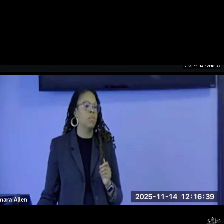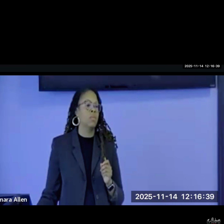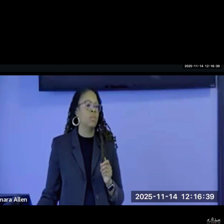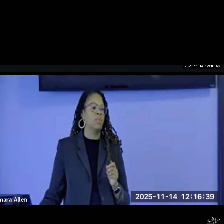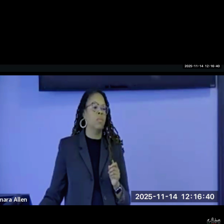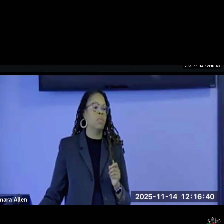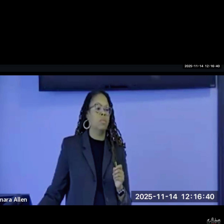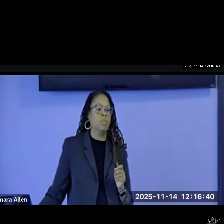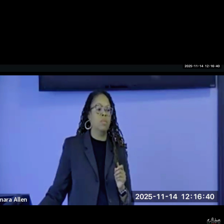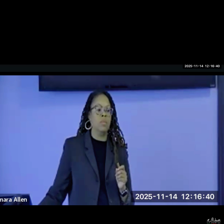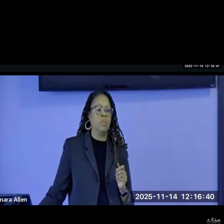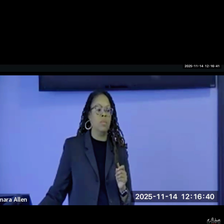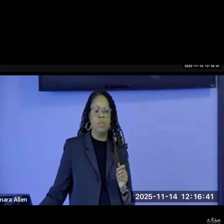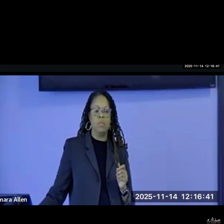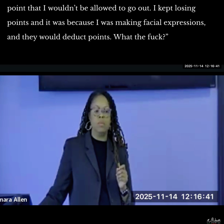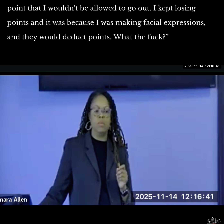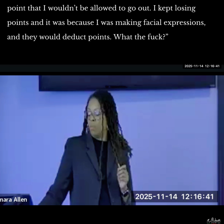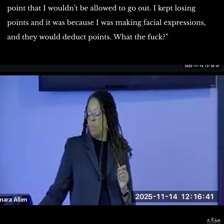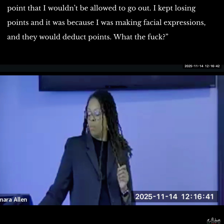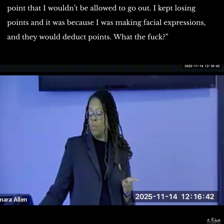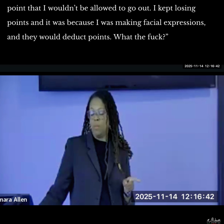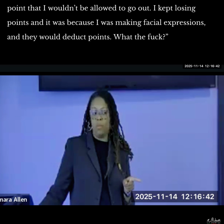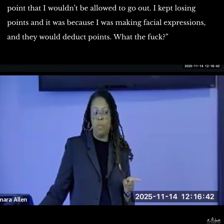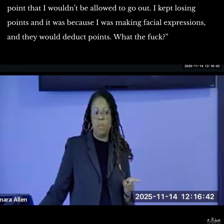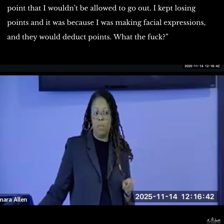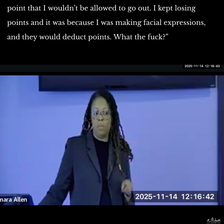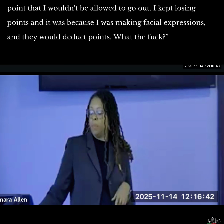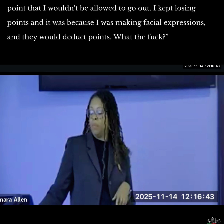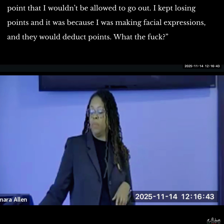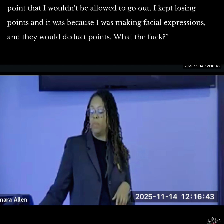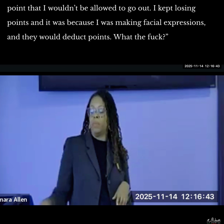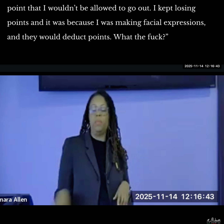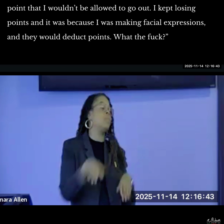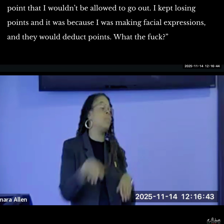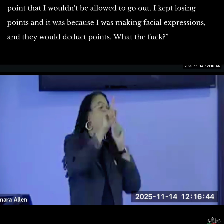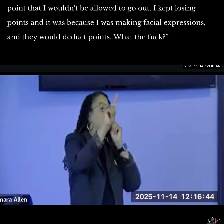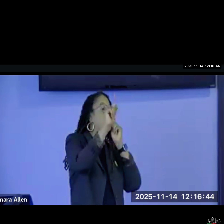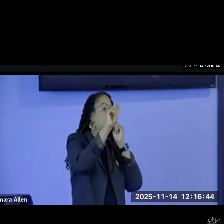expressions, and they would deduct points. What the fuck?